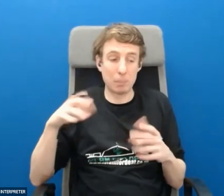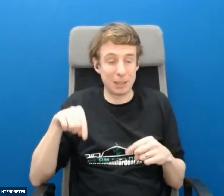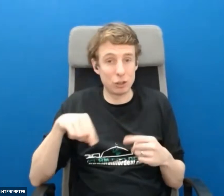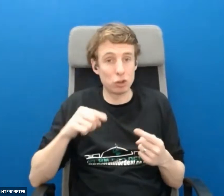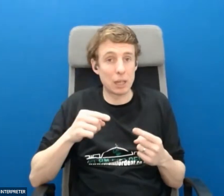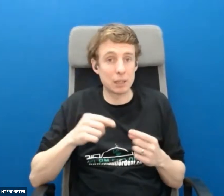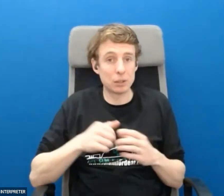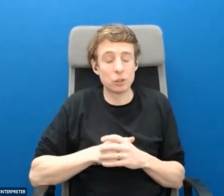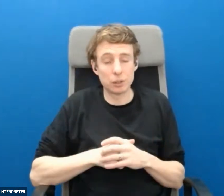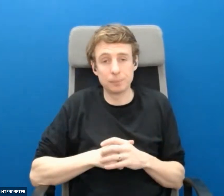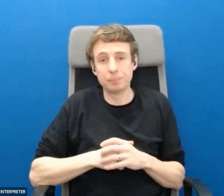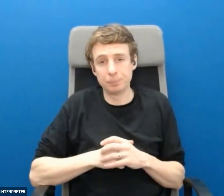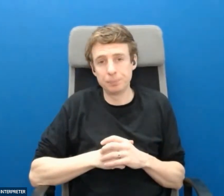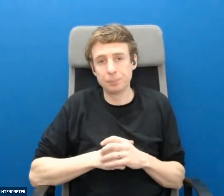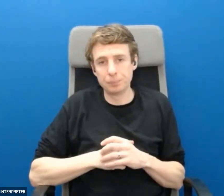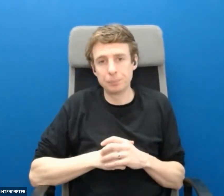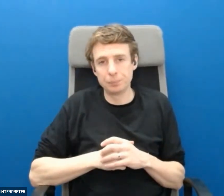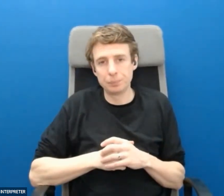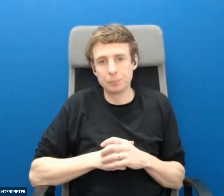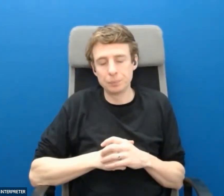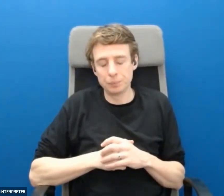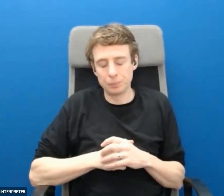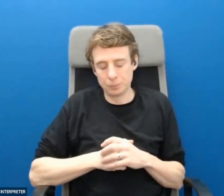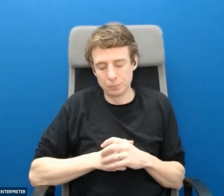grammatical point